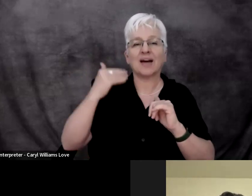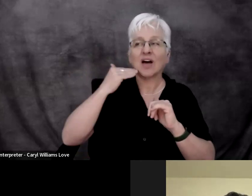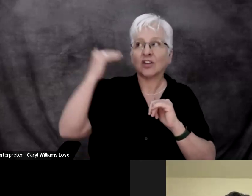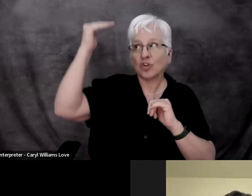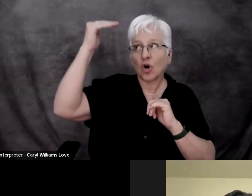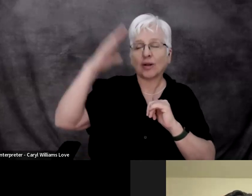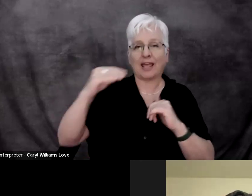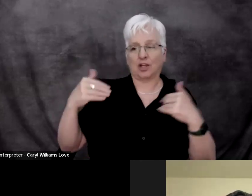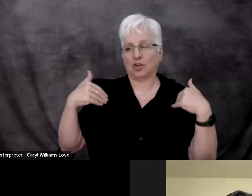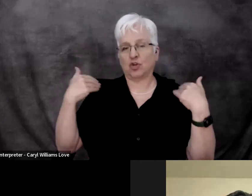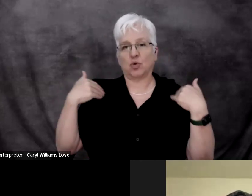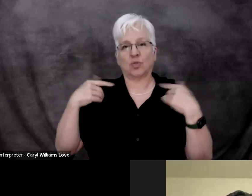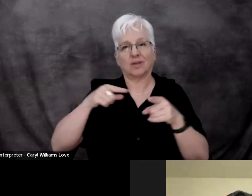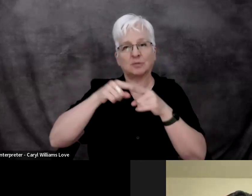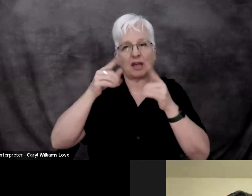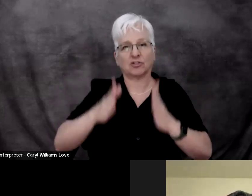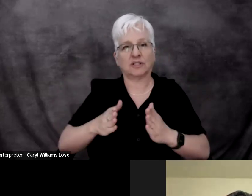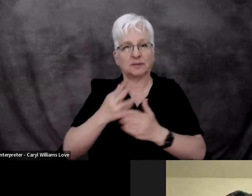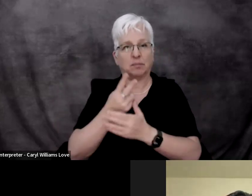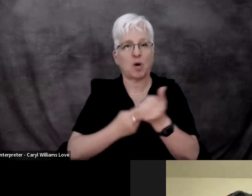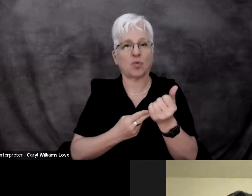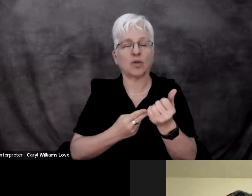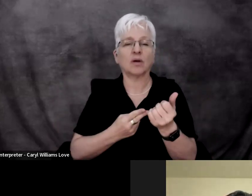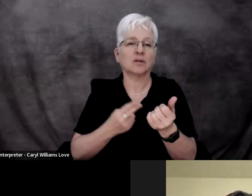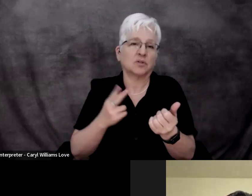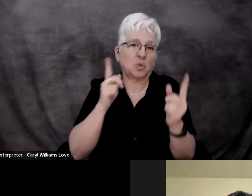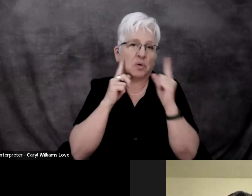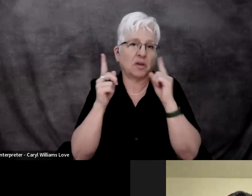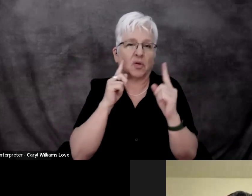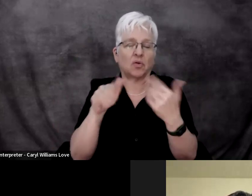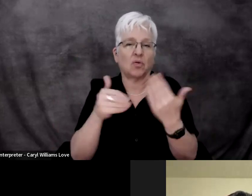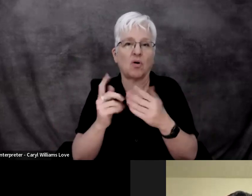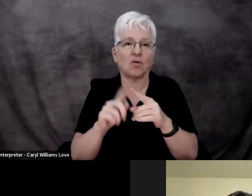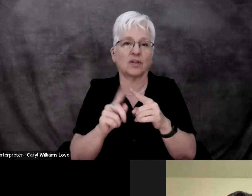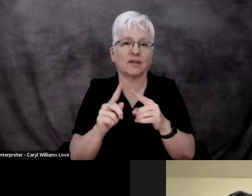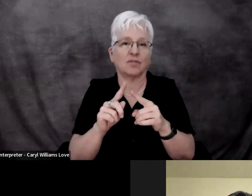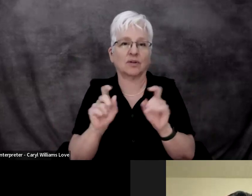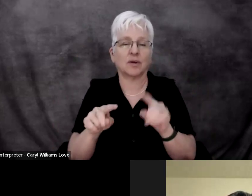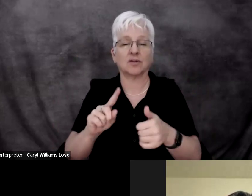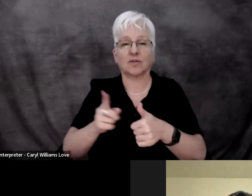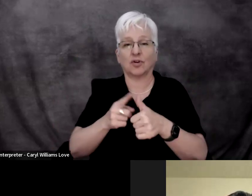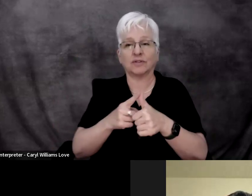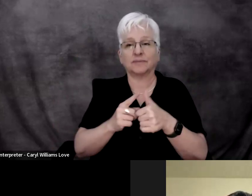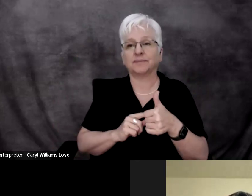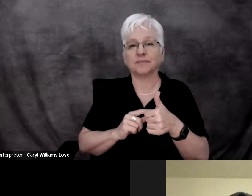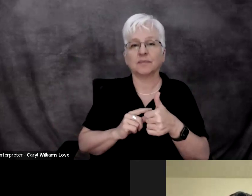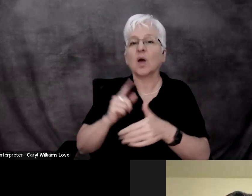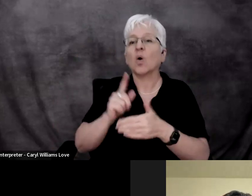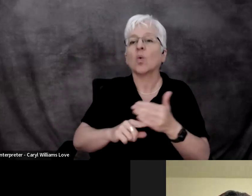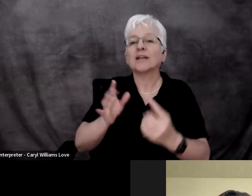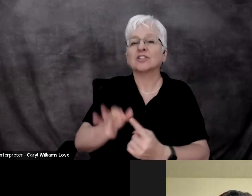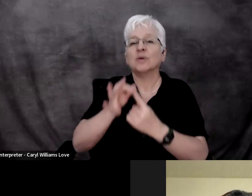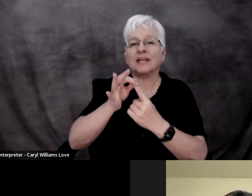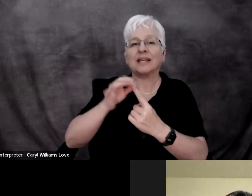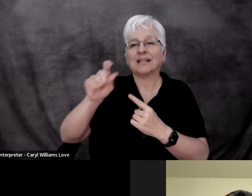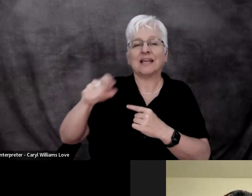to hear all the experiences. So first question is, what are the unique needs of adults and